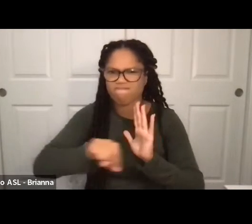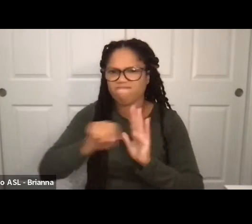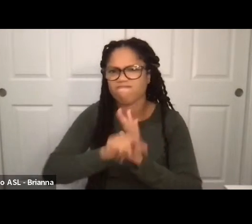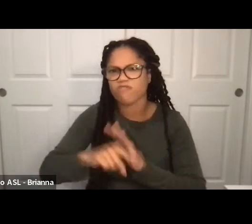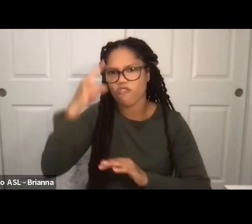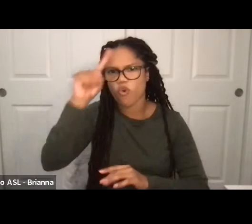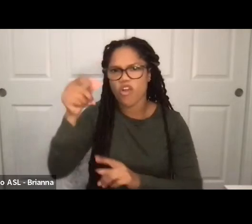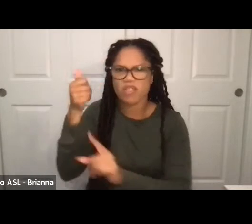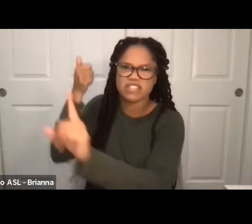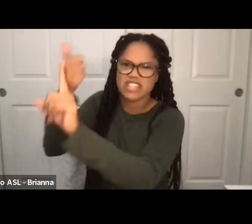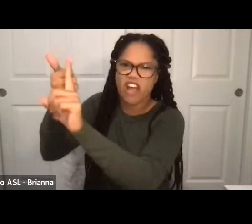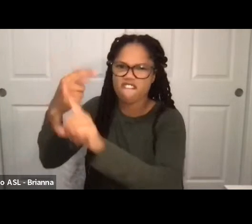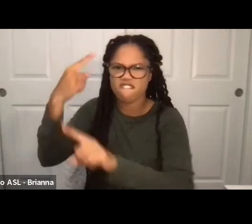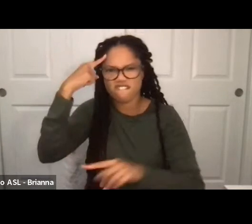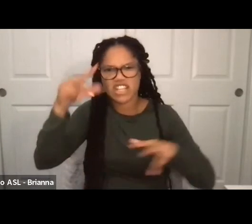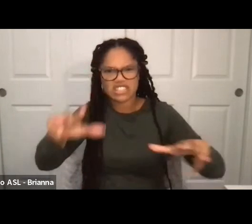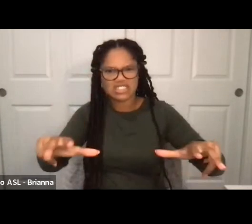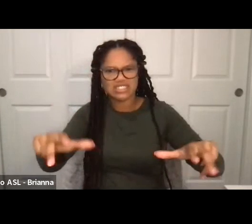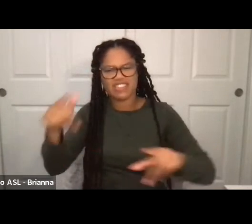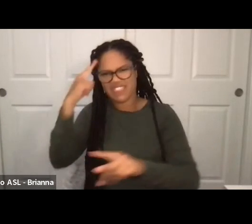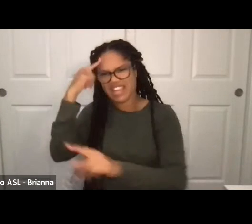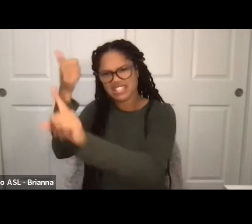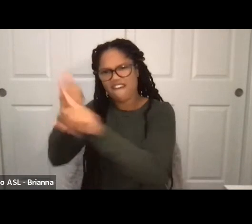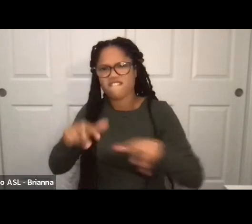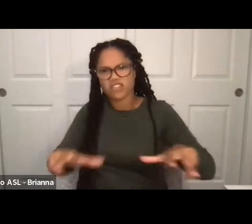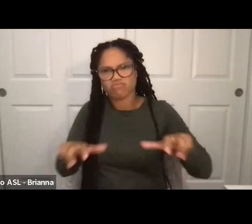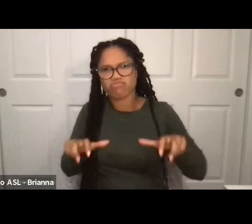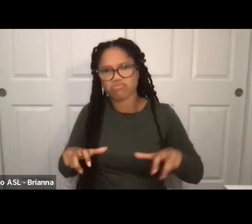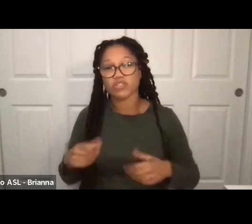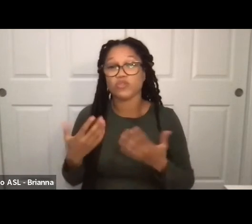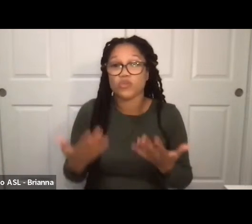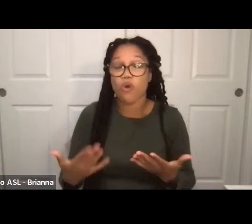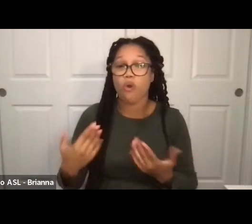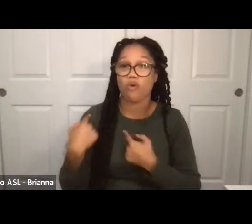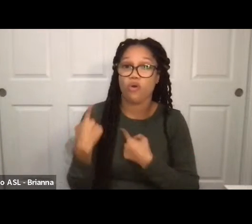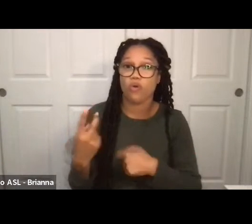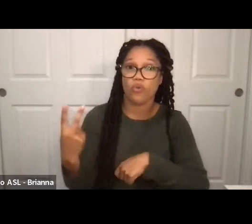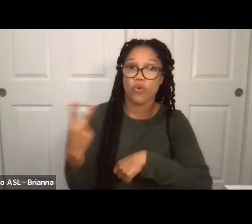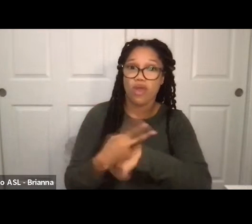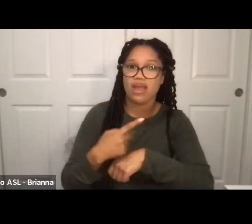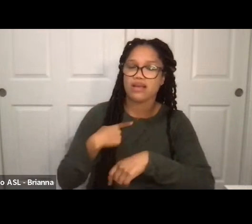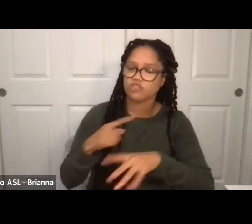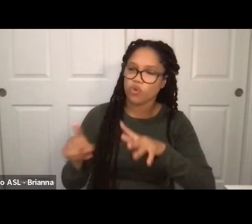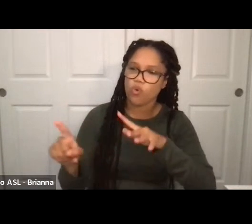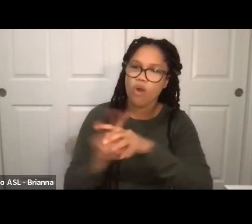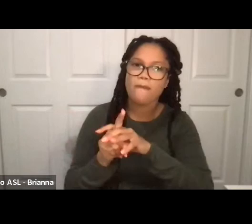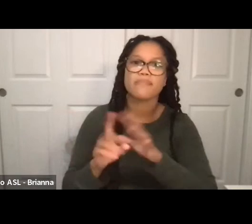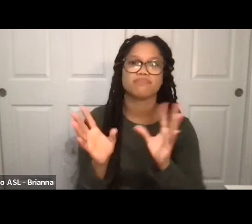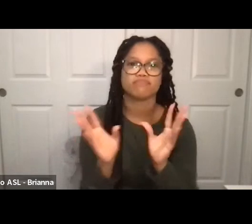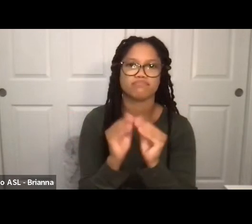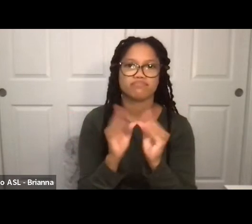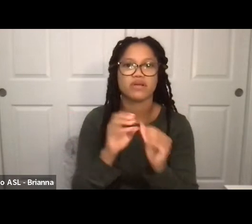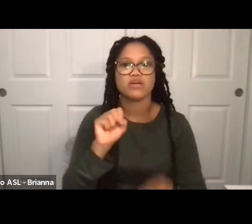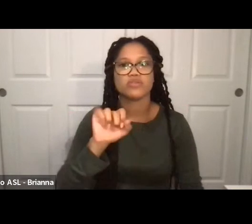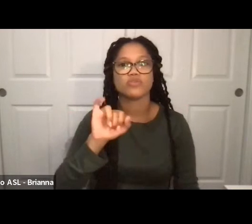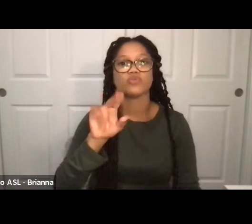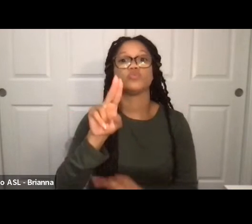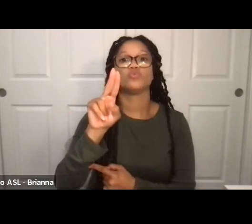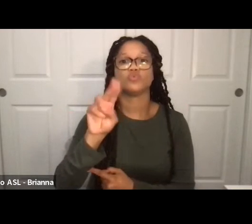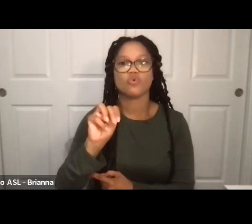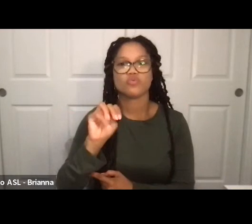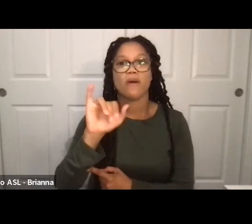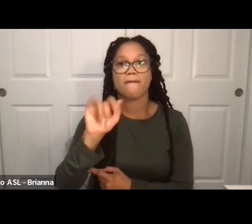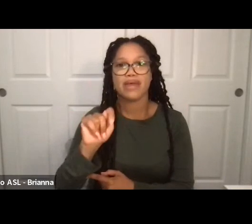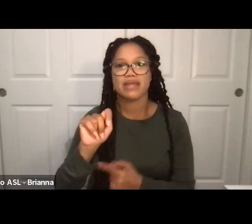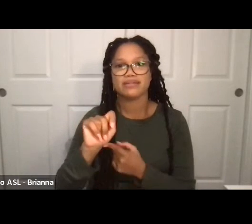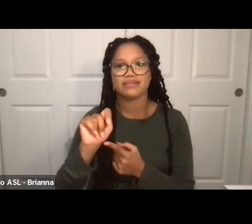ourselves. And so for the last 2 days, I've been at the summit, the People Summit, which is the counter summit. And so